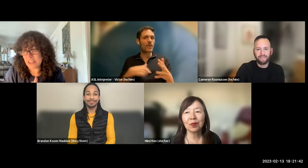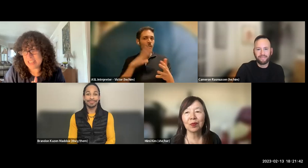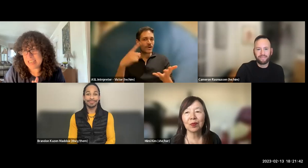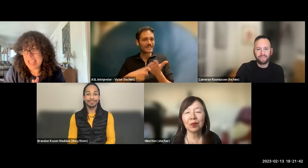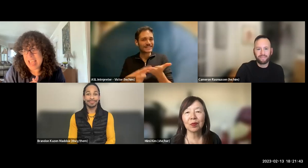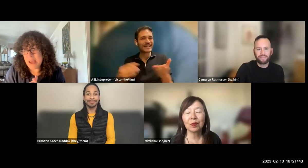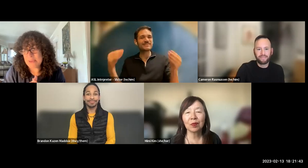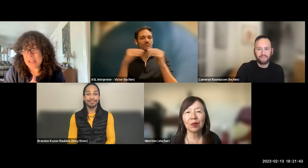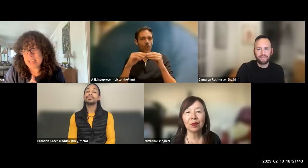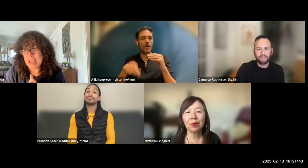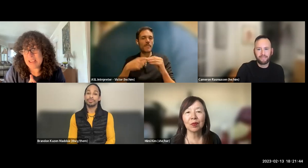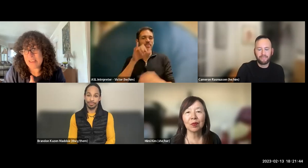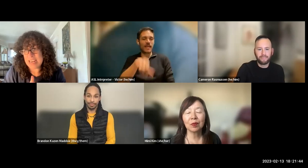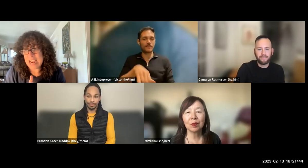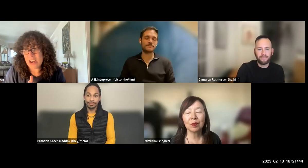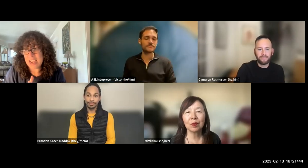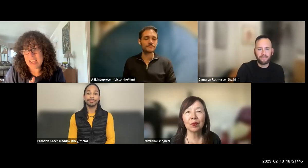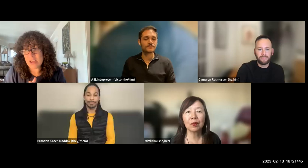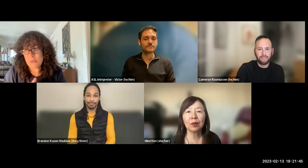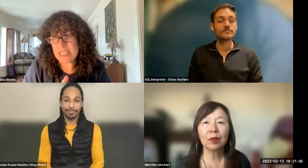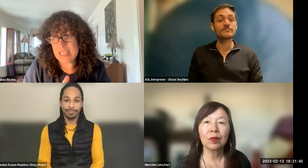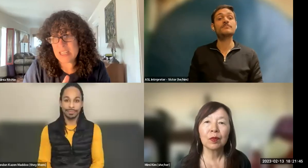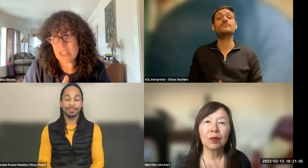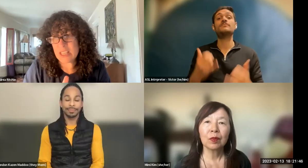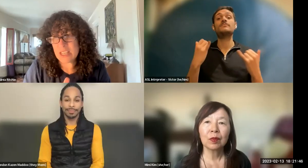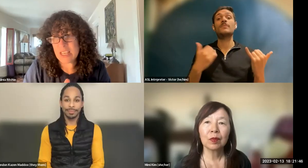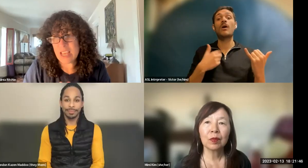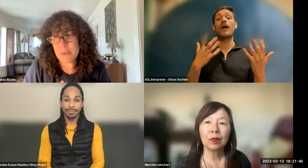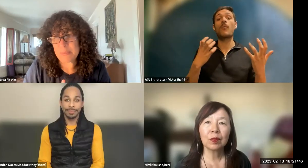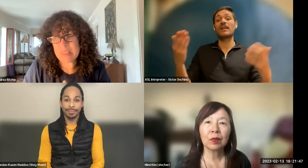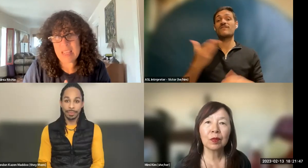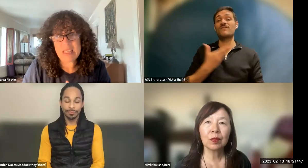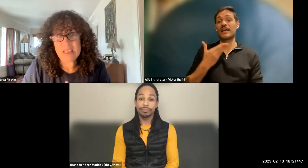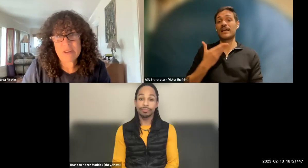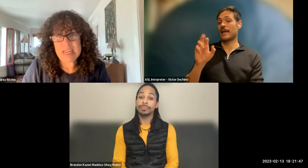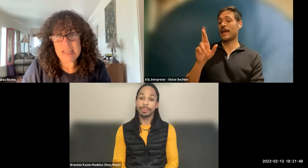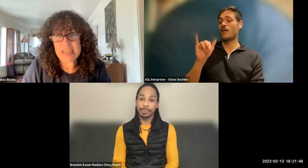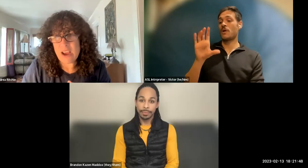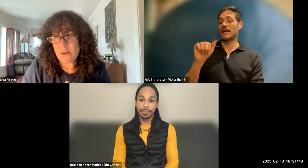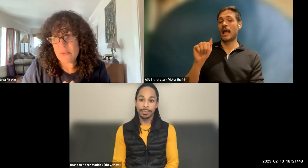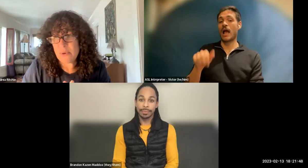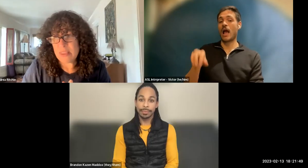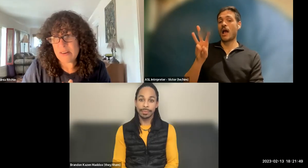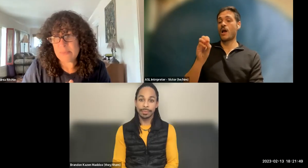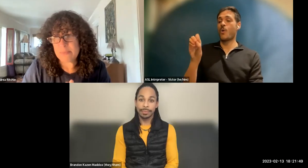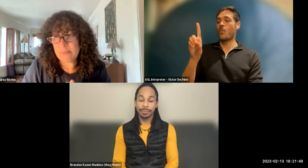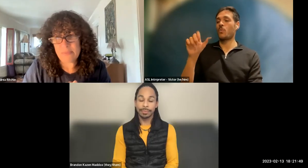in that direction. I'm gonna invite Erica Woodland to the screen